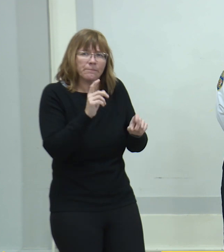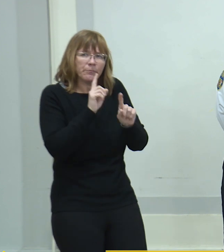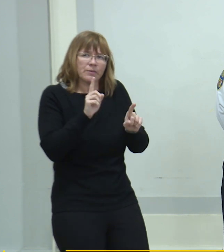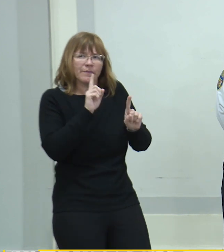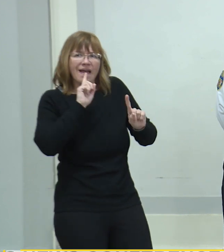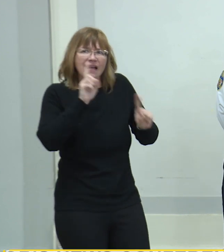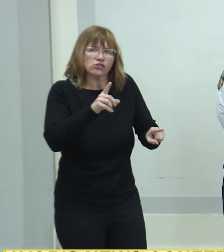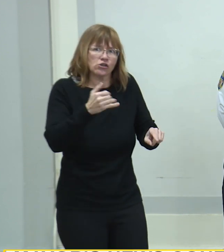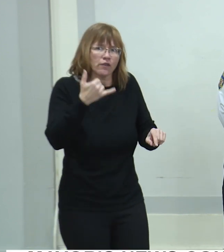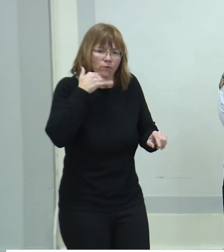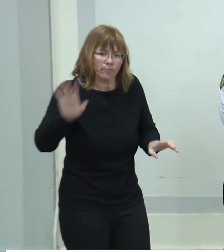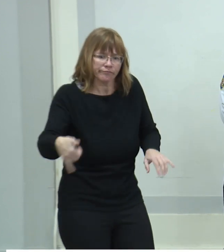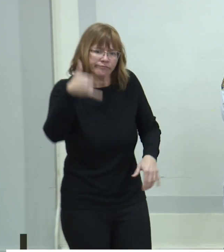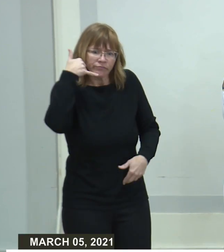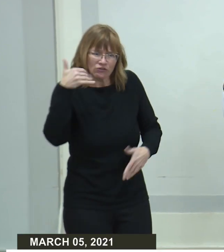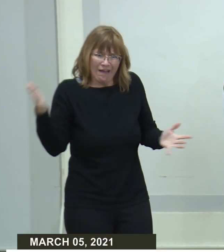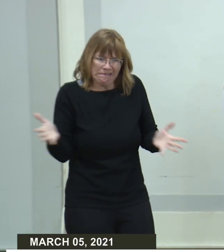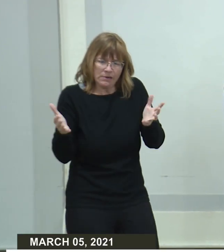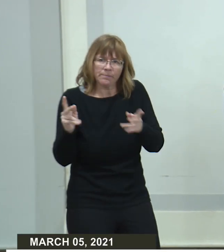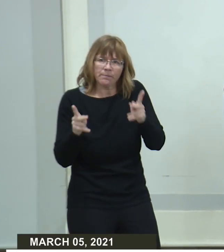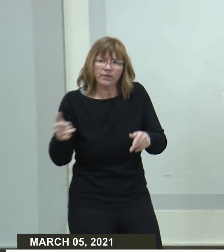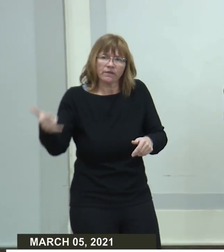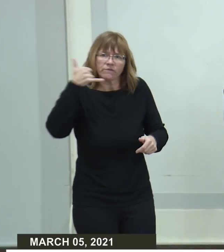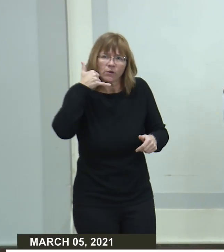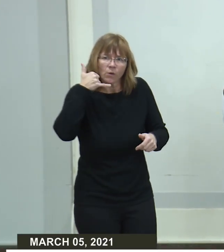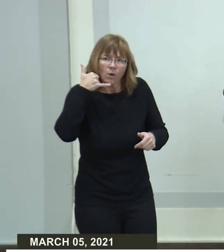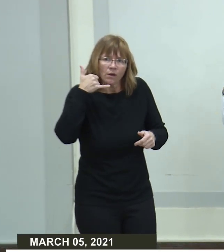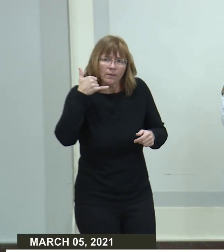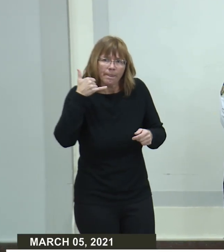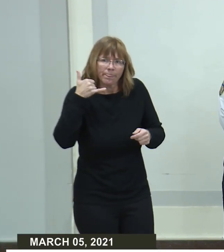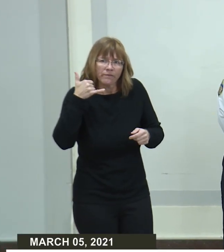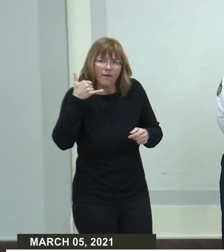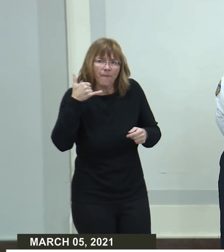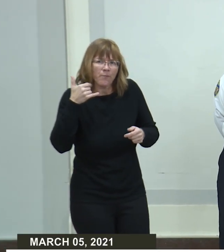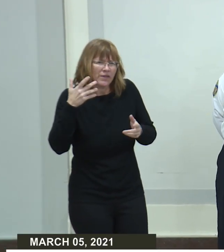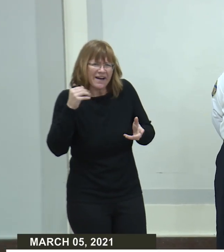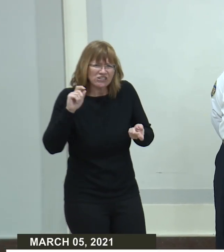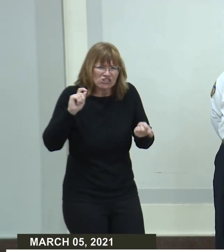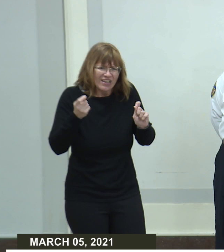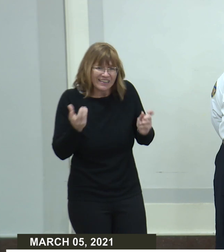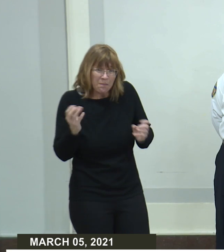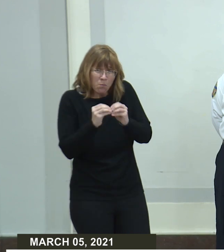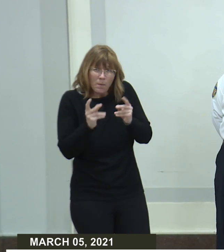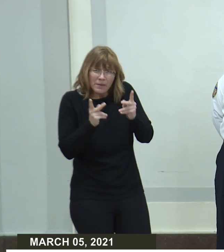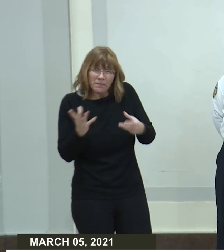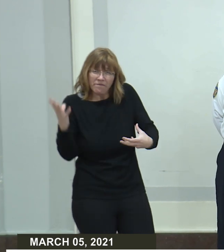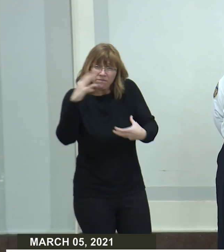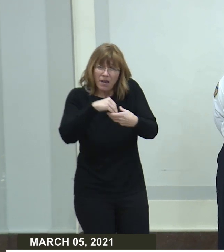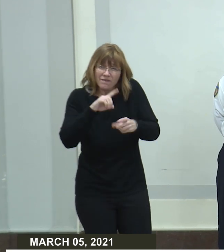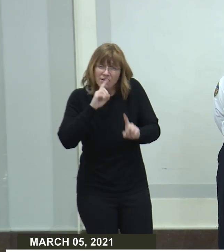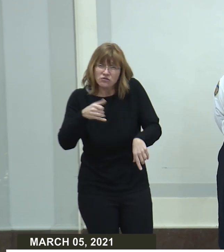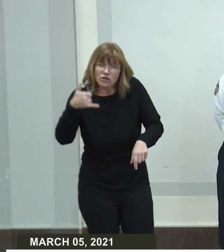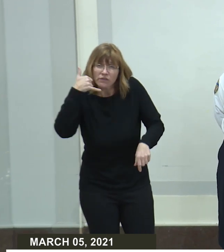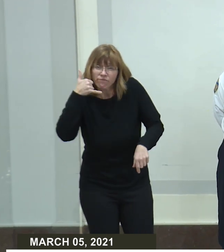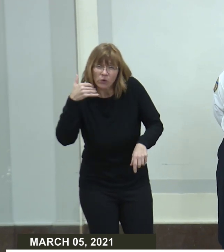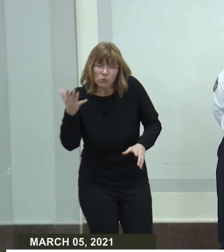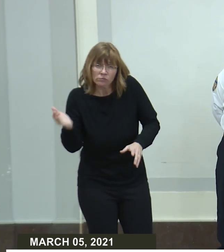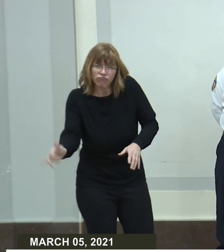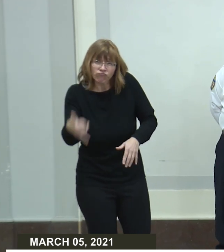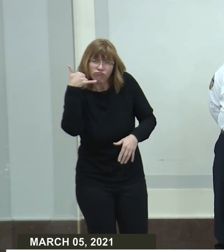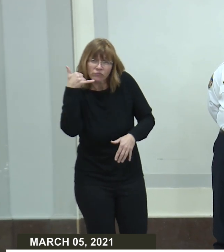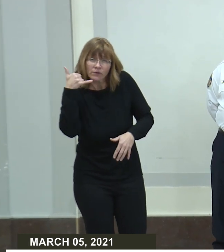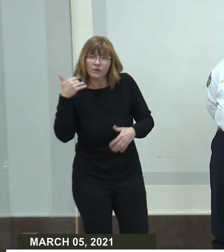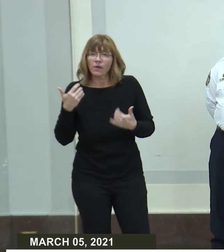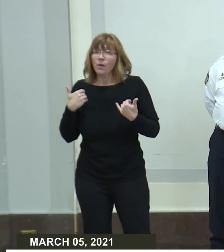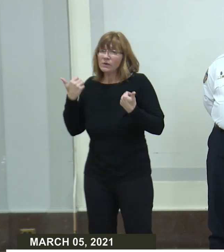in any way in terms of getting more people to get involved and help out with that information? So we still have our team calling. We've seen